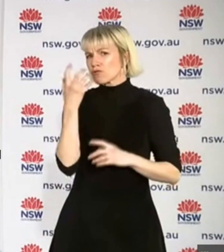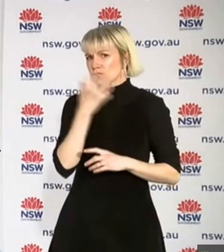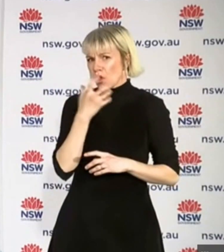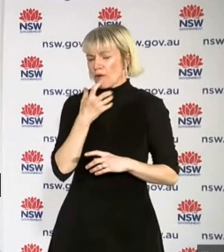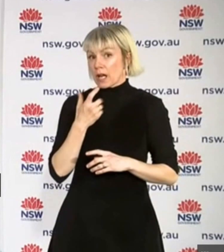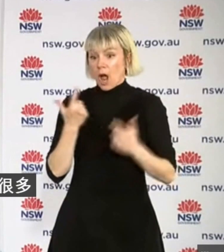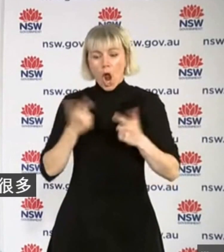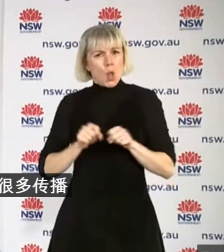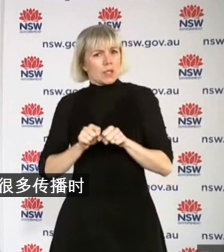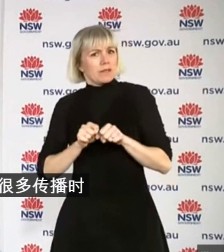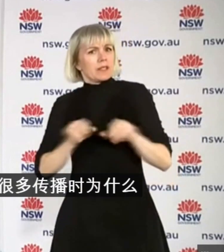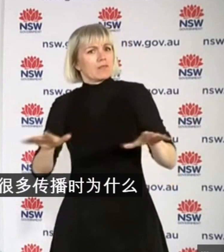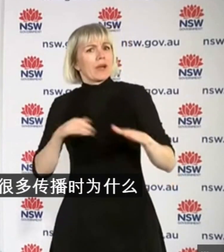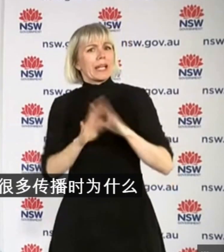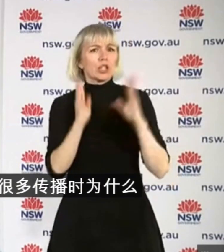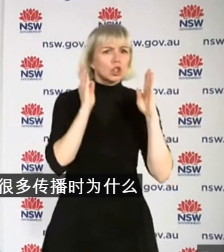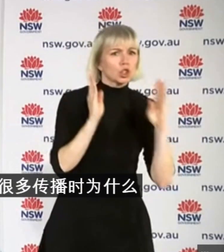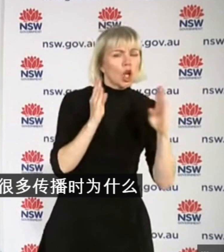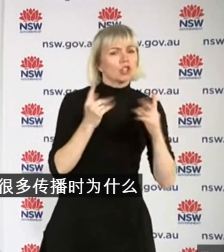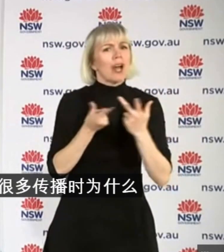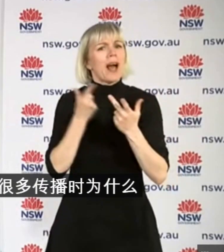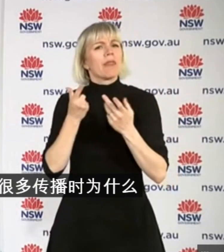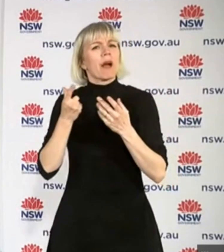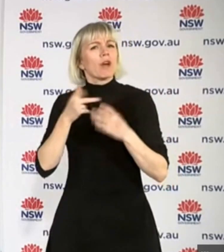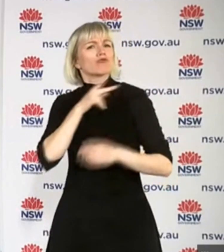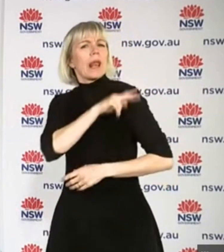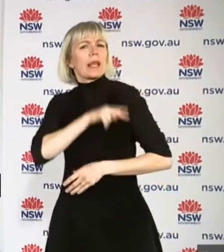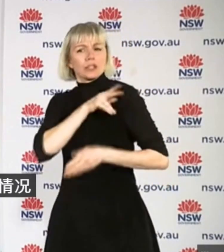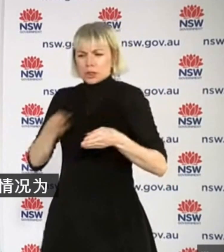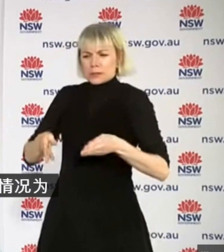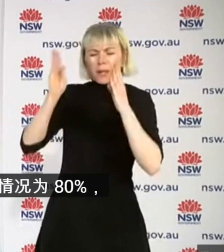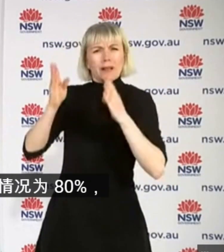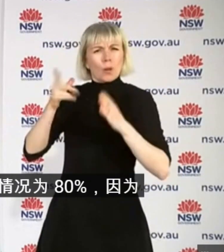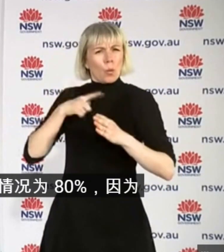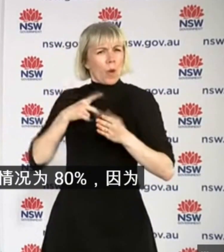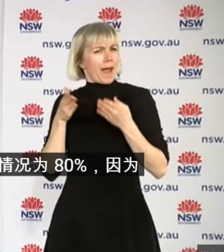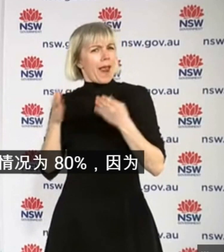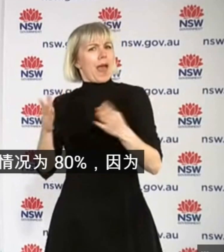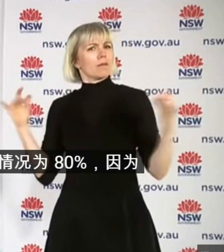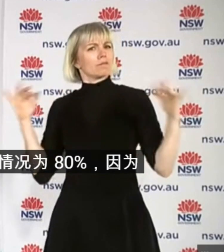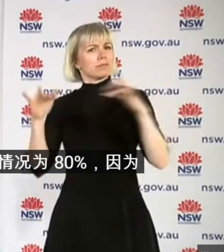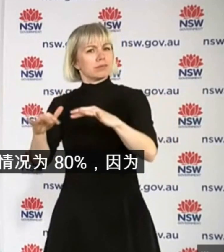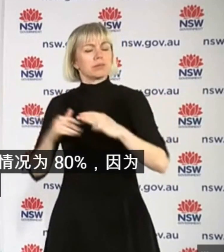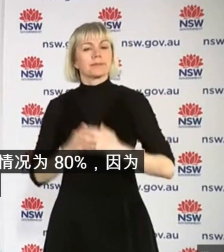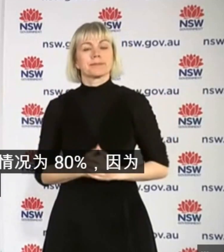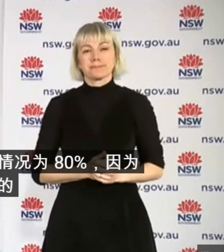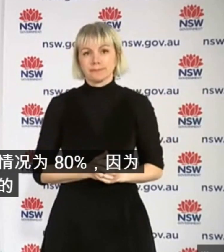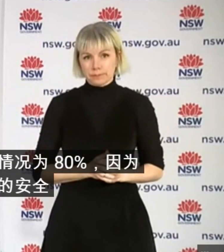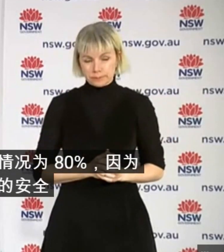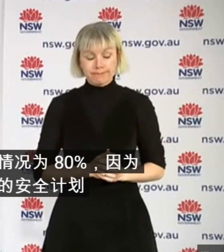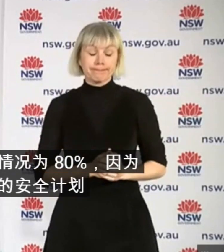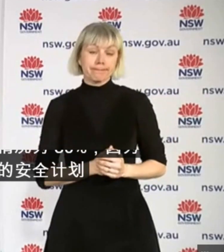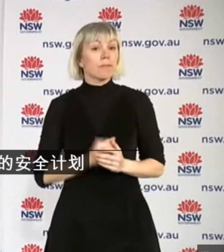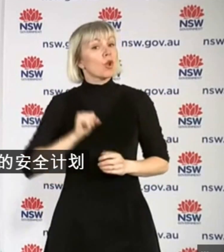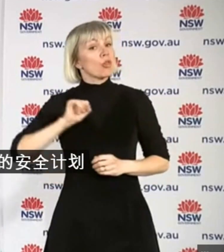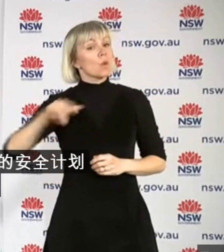of spread within places of worship, why has that exception been made for places of worship at 80%? Because there will also be very COVID safety